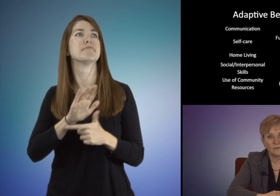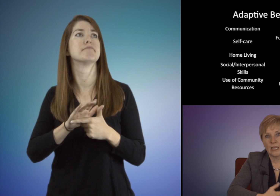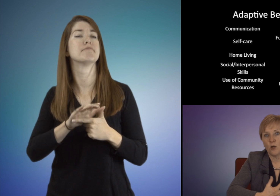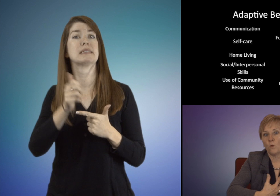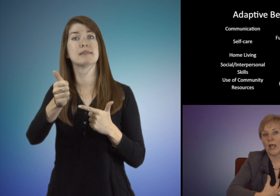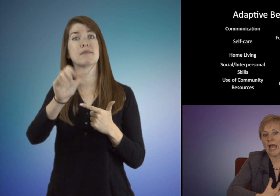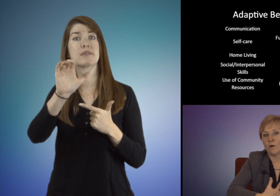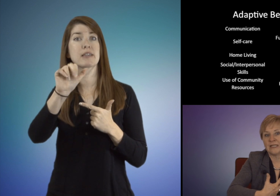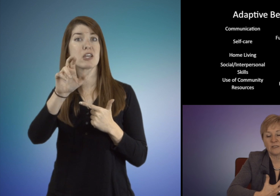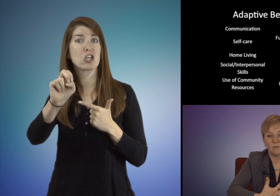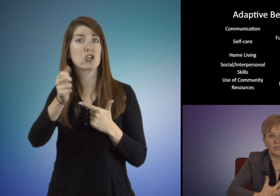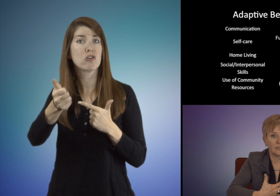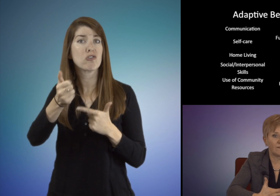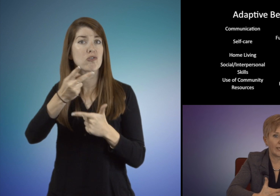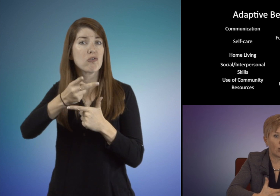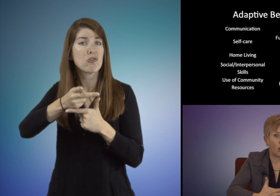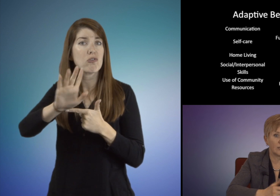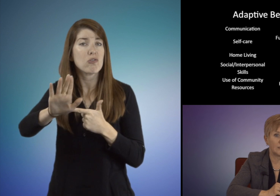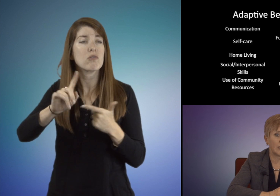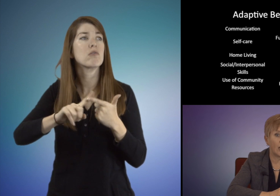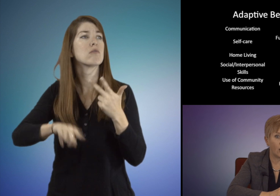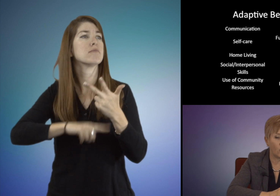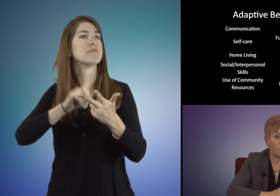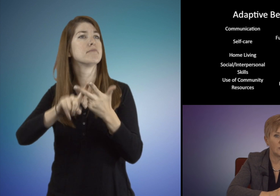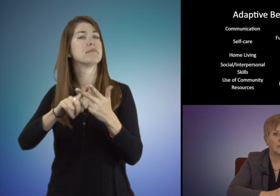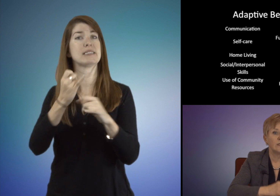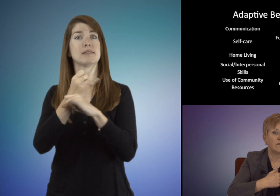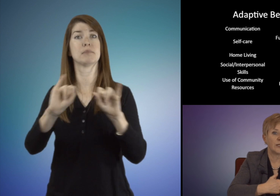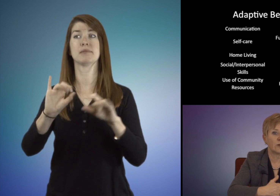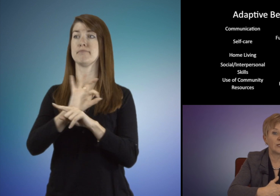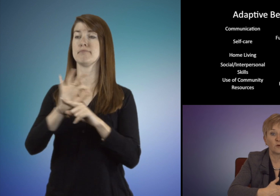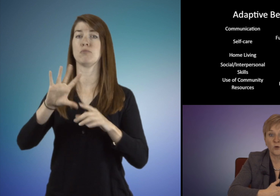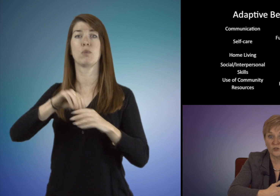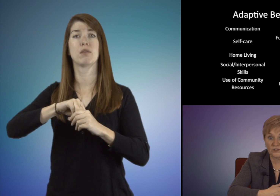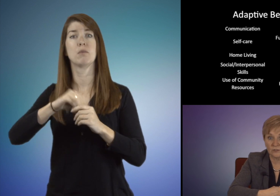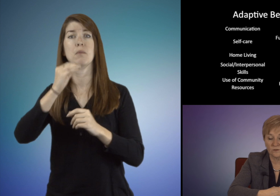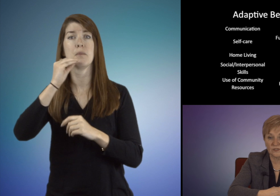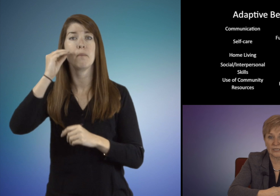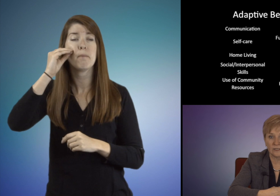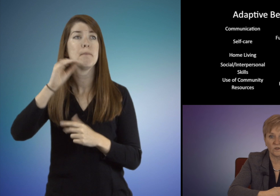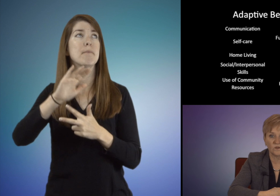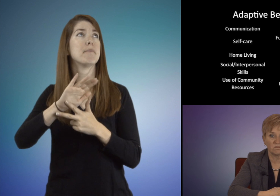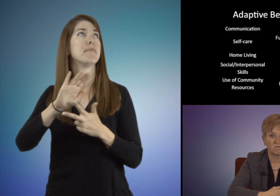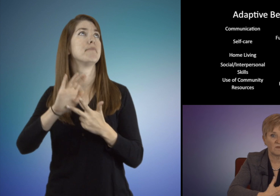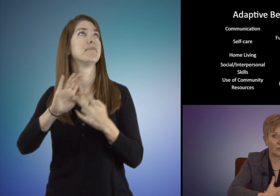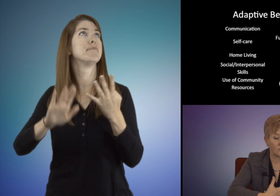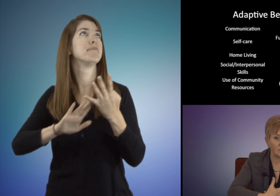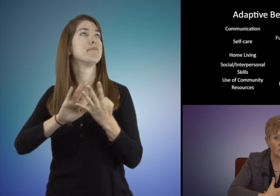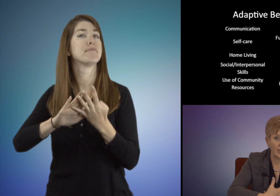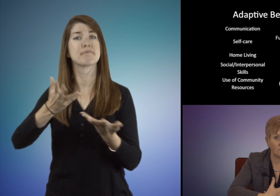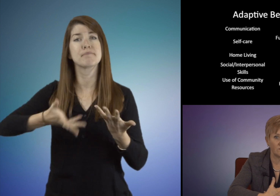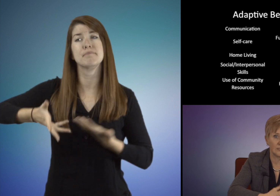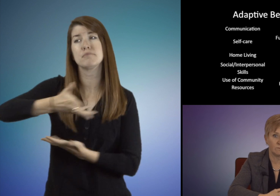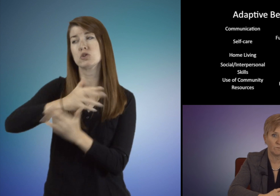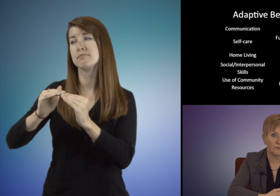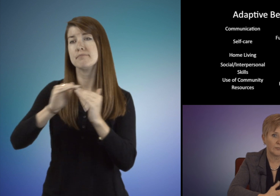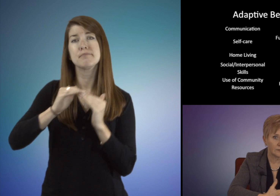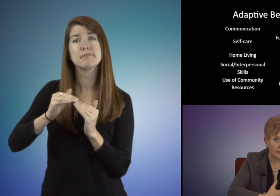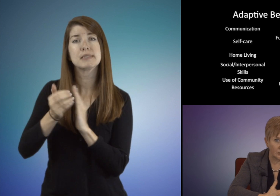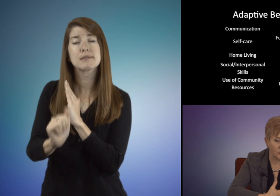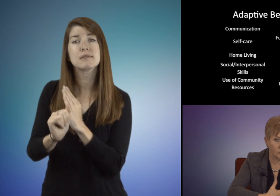self-care, how independent they are in the home, their interpersonal skills, health and